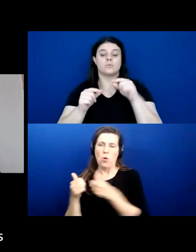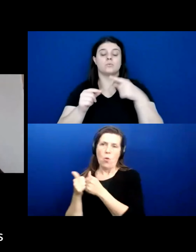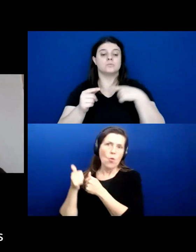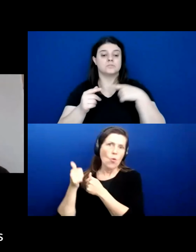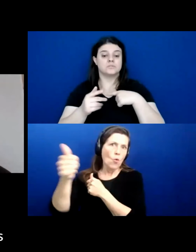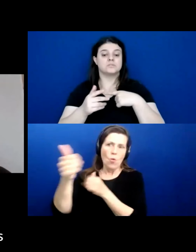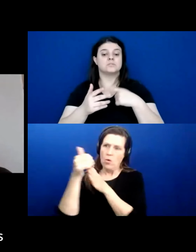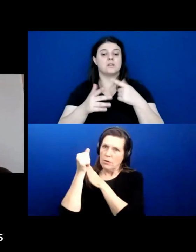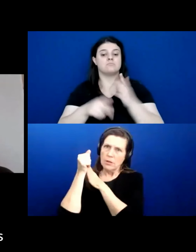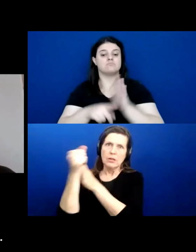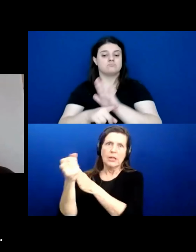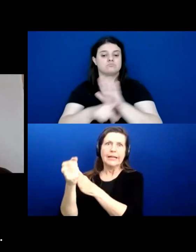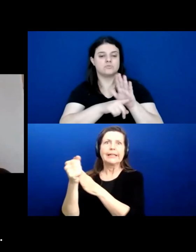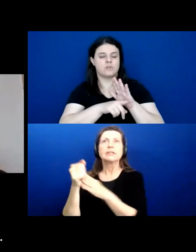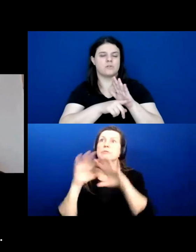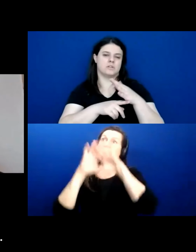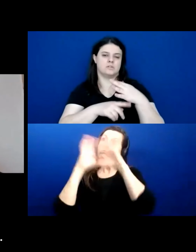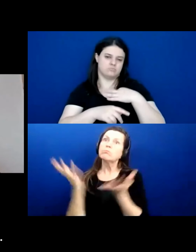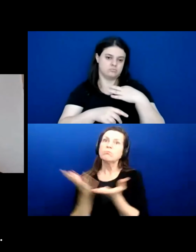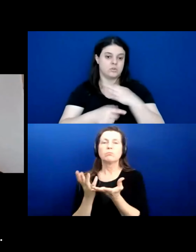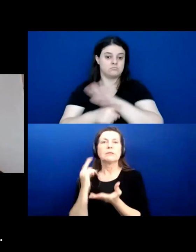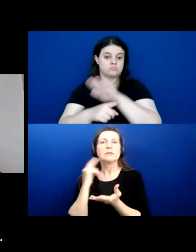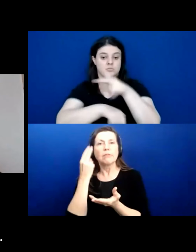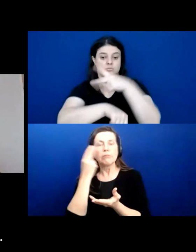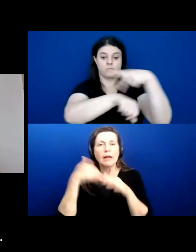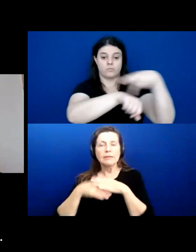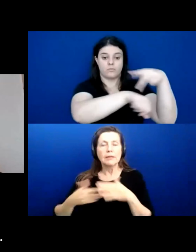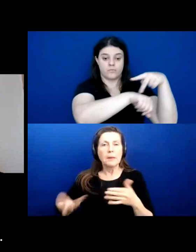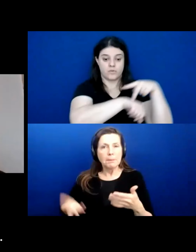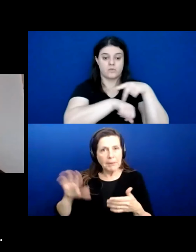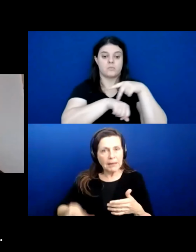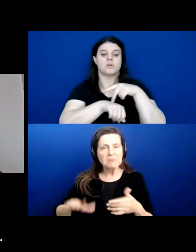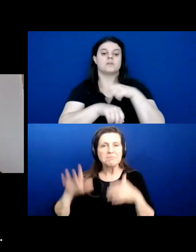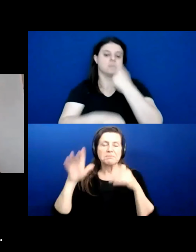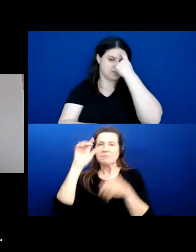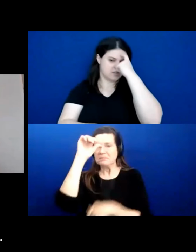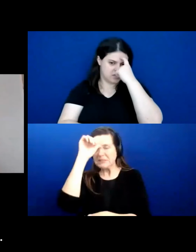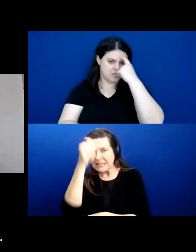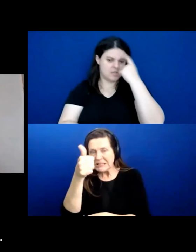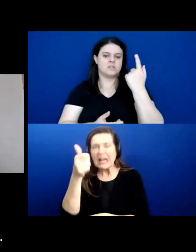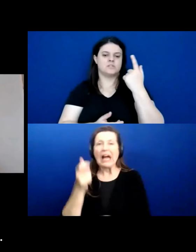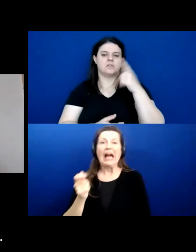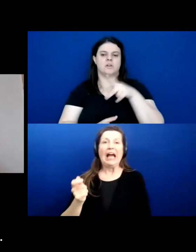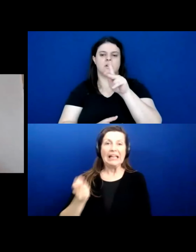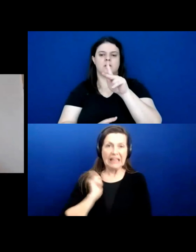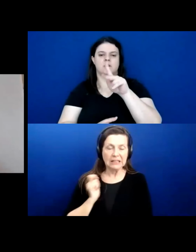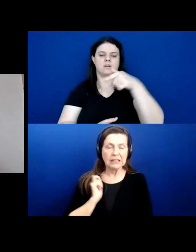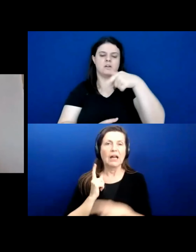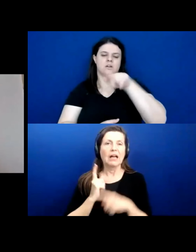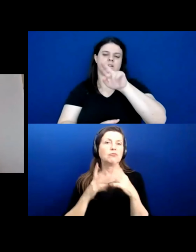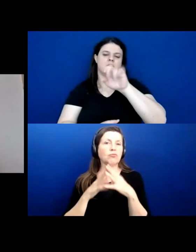charity supporting people with deafblindness in countries like Bangladesh, India, Kenya, and Romania, to name but a few.